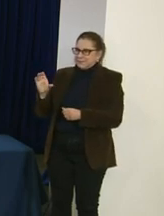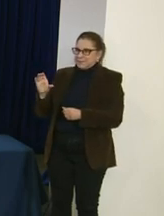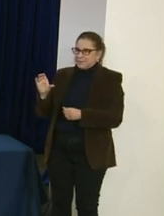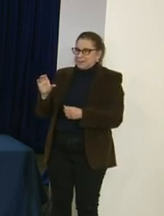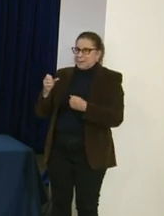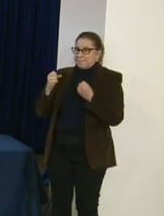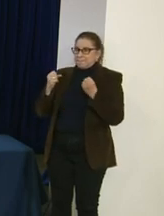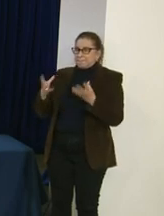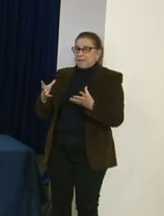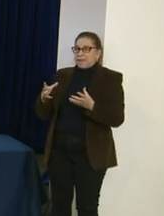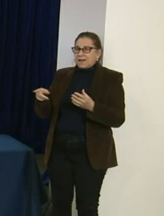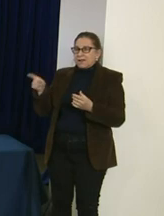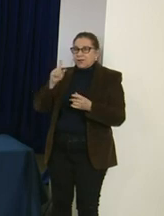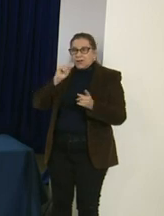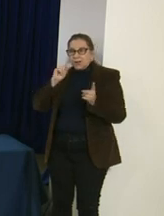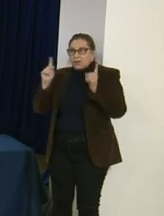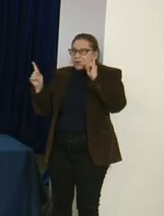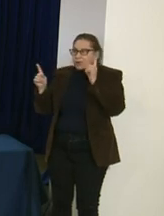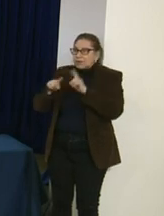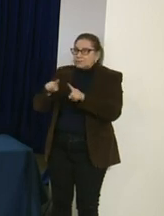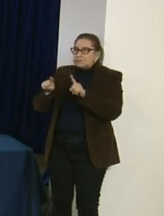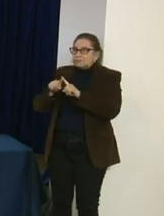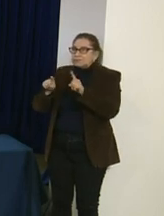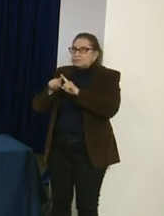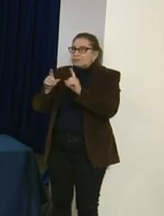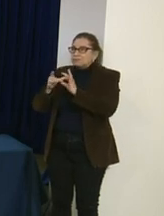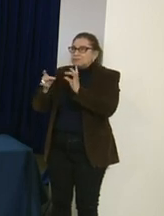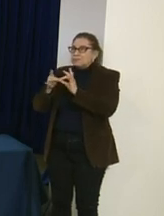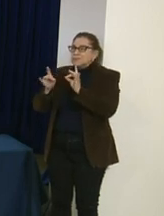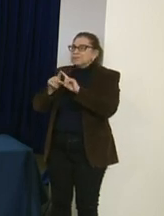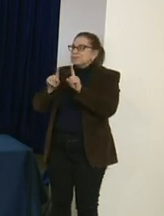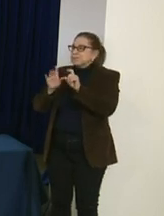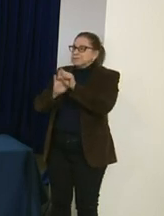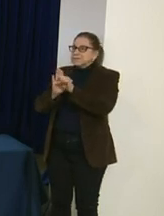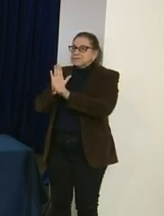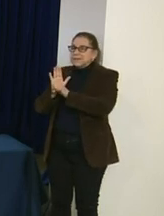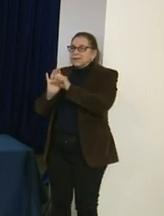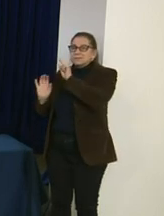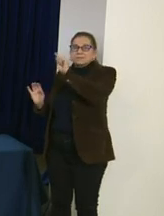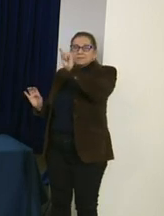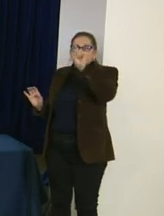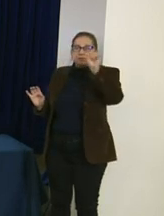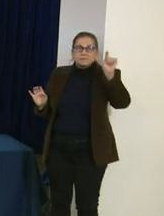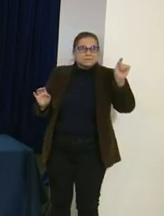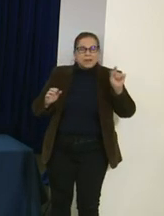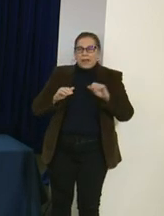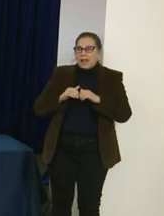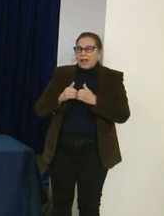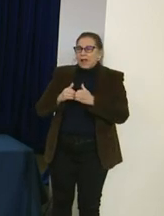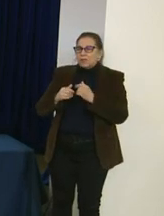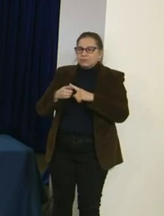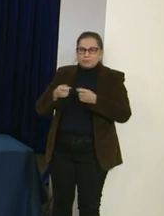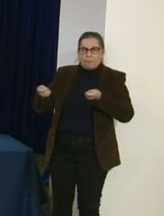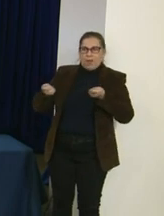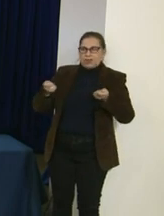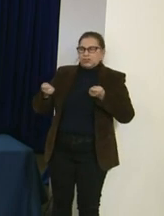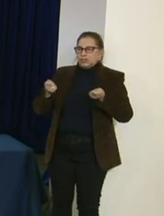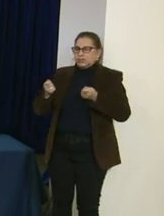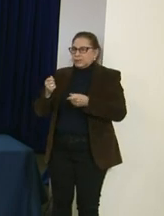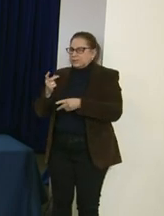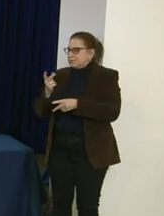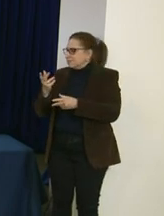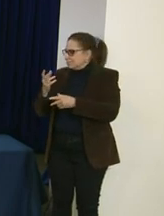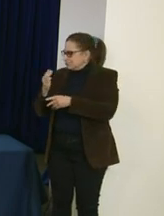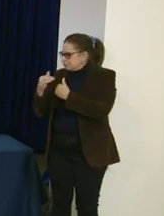measures around the country about how we can contain activity to blunt the spread of the